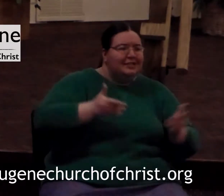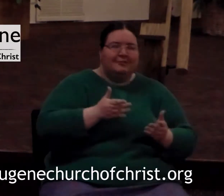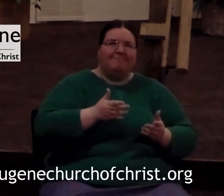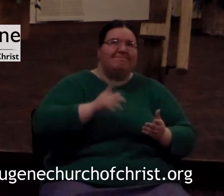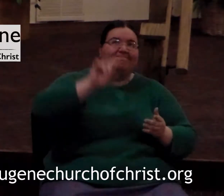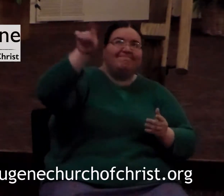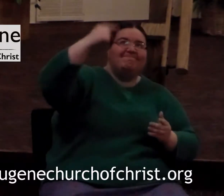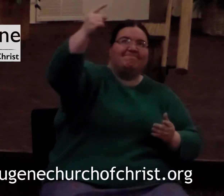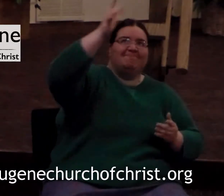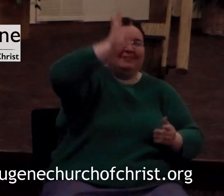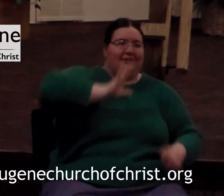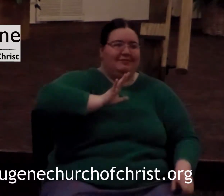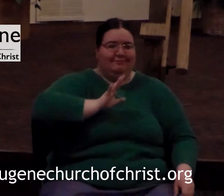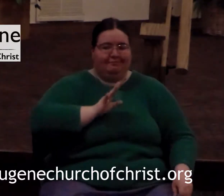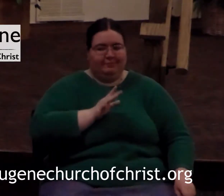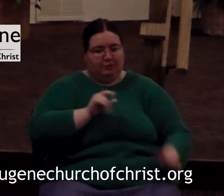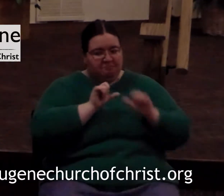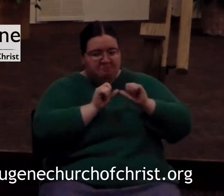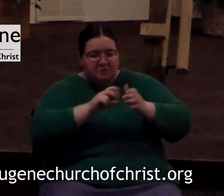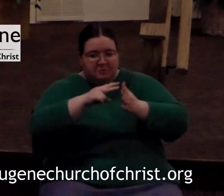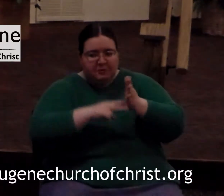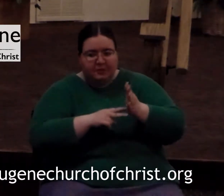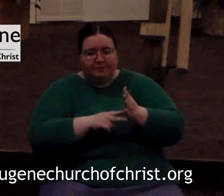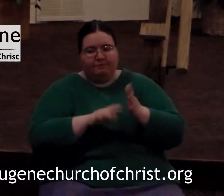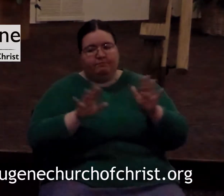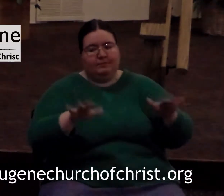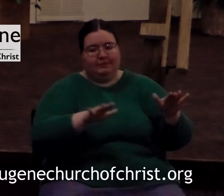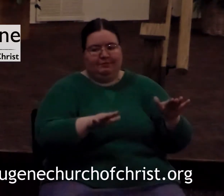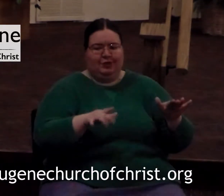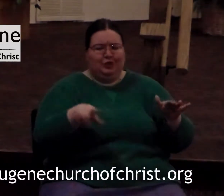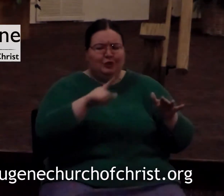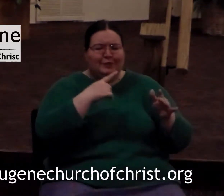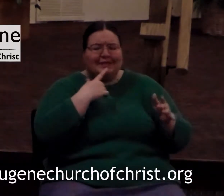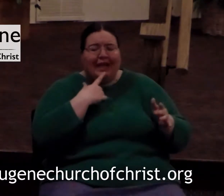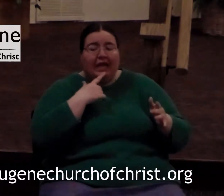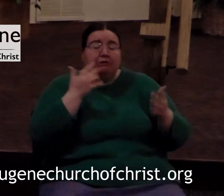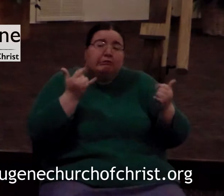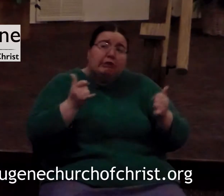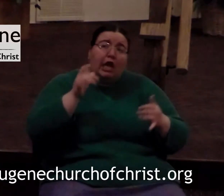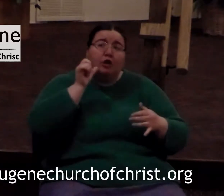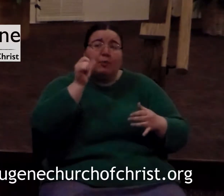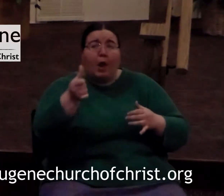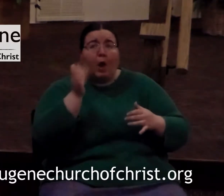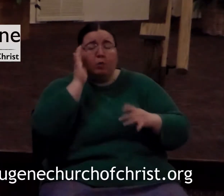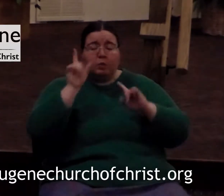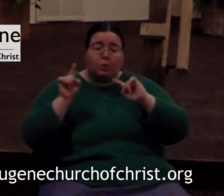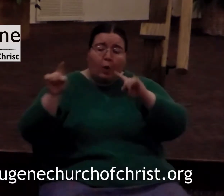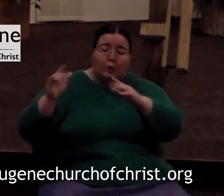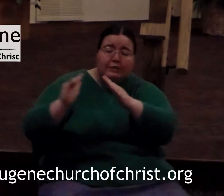Now listen, you who say today or tomorrow we will go to this or that city, spend a year there, carry on business and make money,